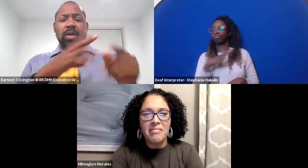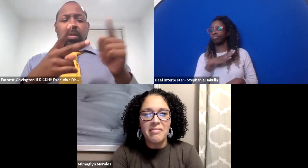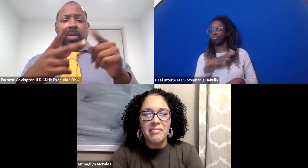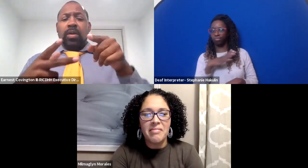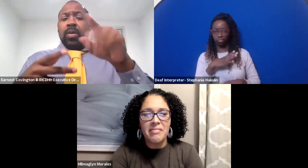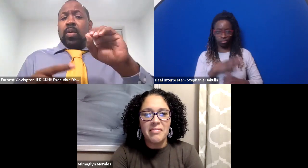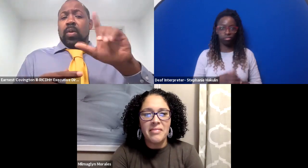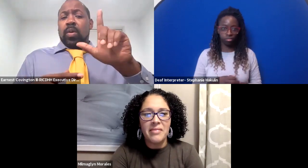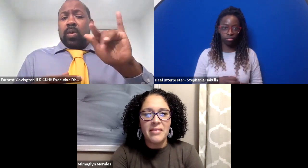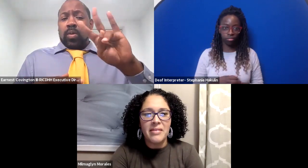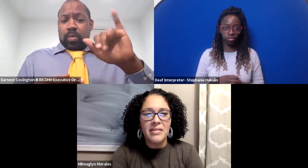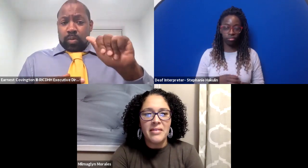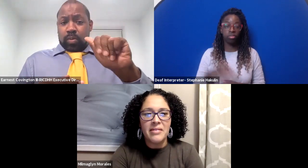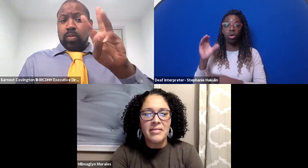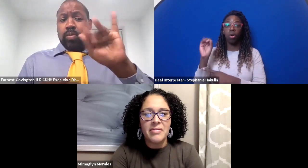which is fine.